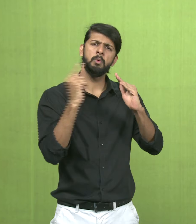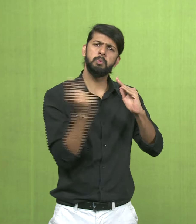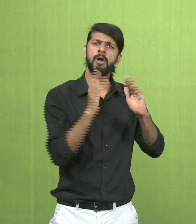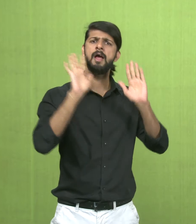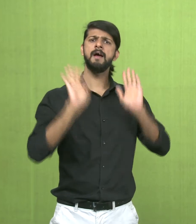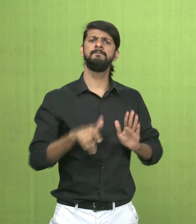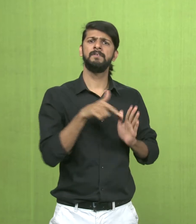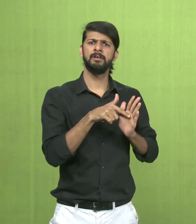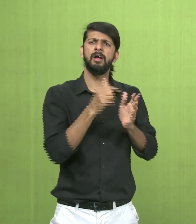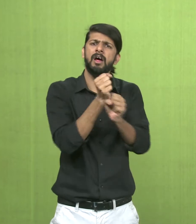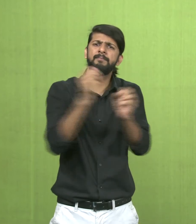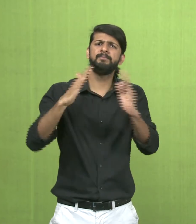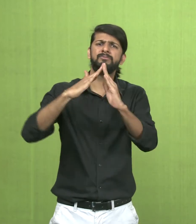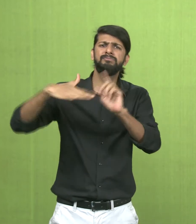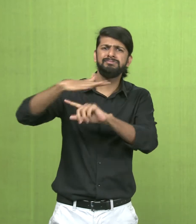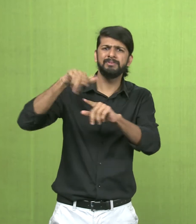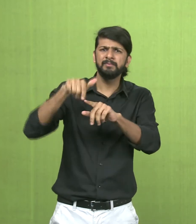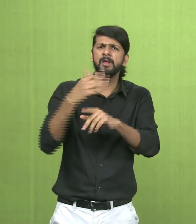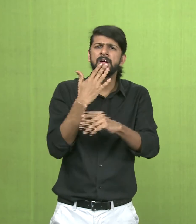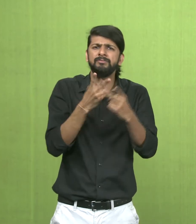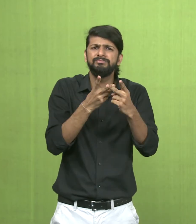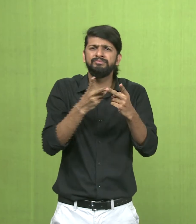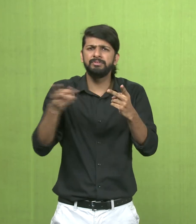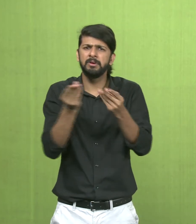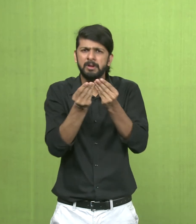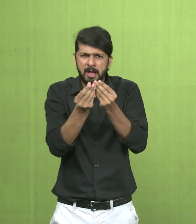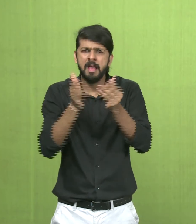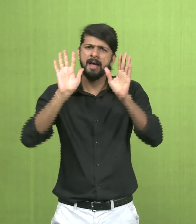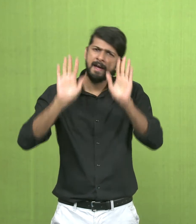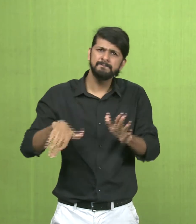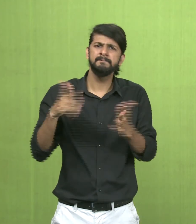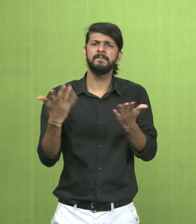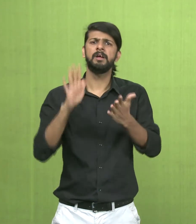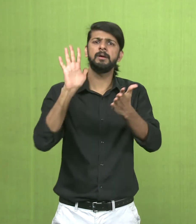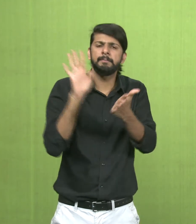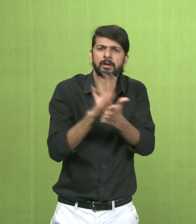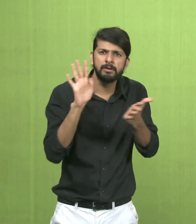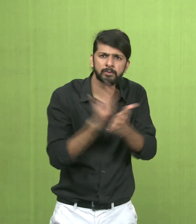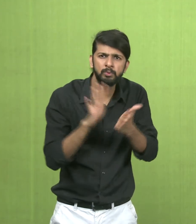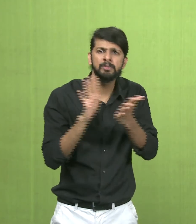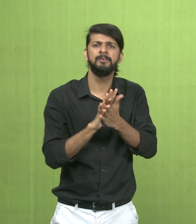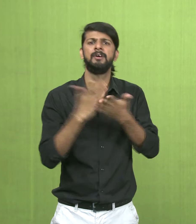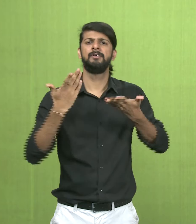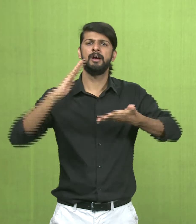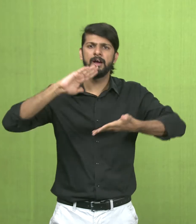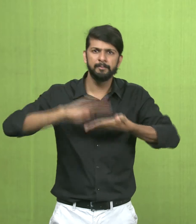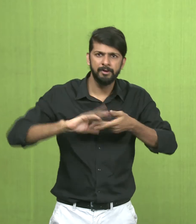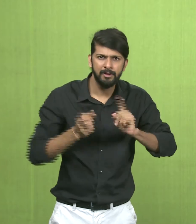Dry colors are available at home, generally used for making designs to mark different